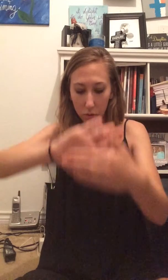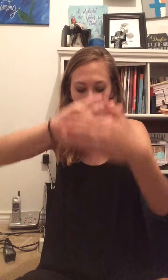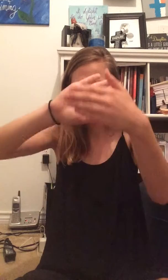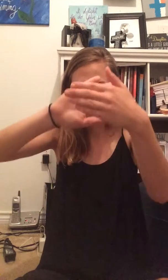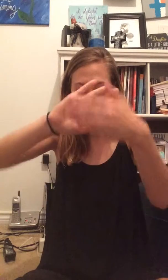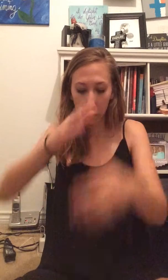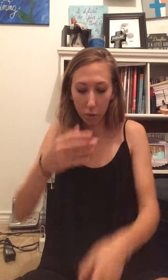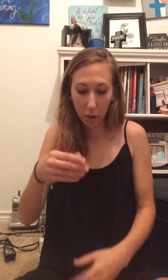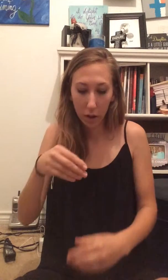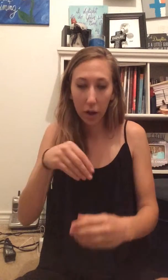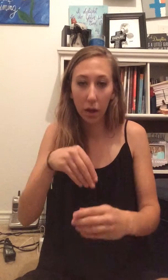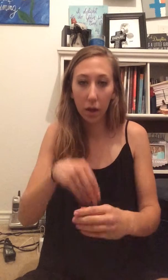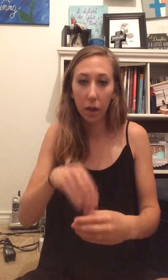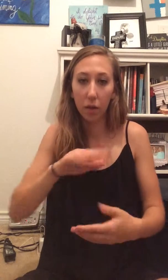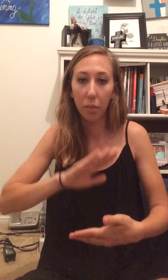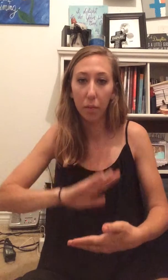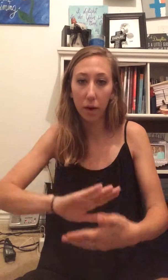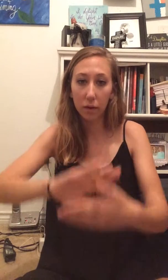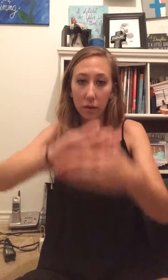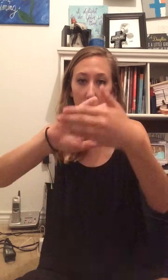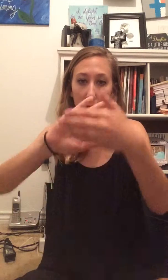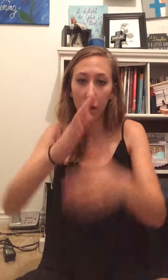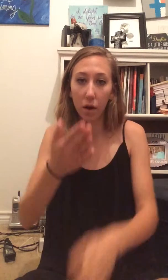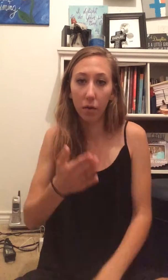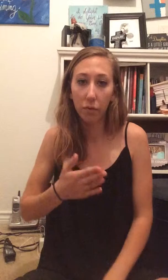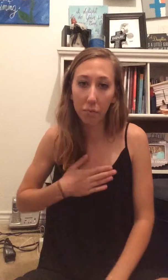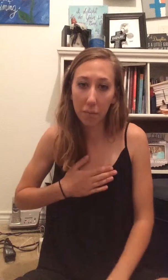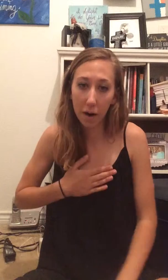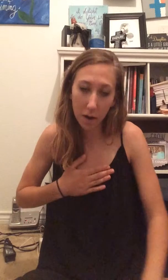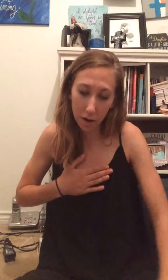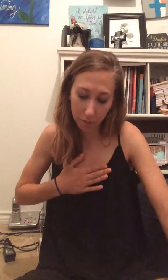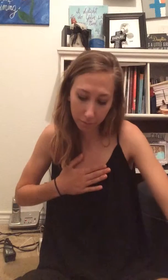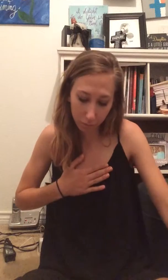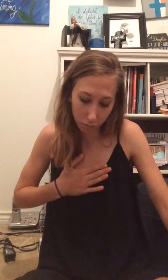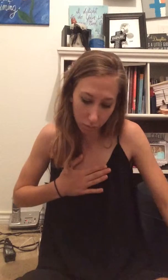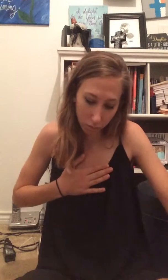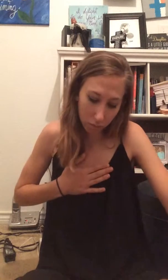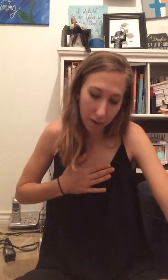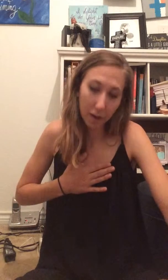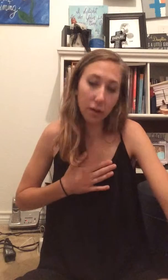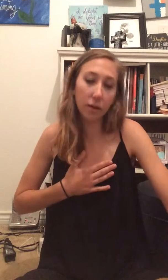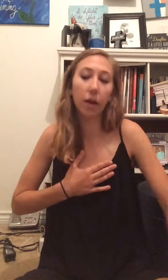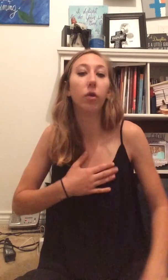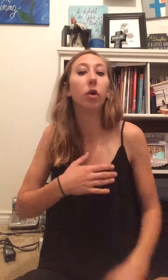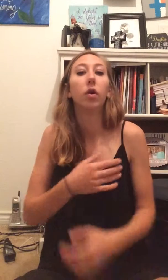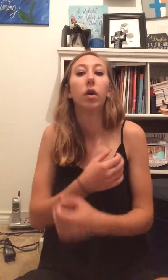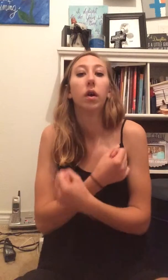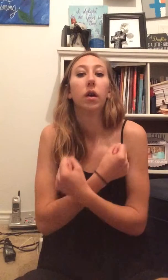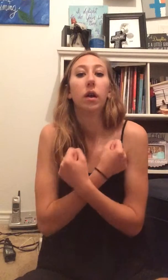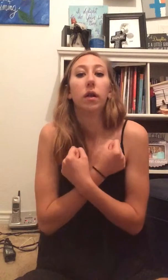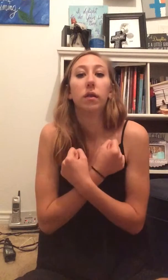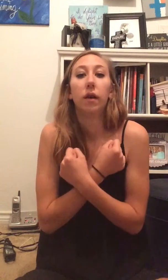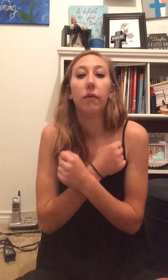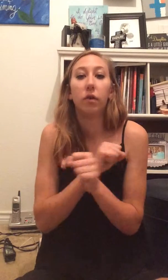two people. So in the presence of my savior, it's a sign for